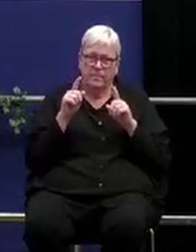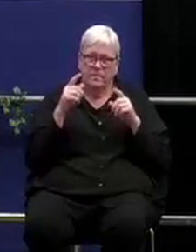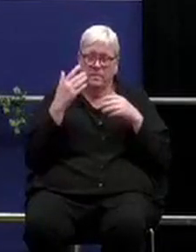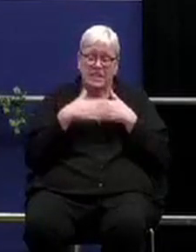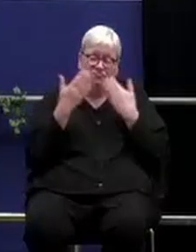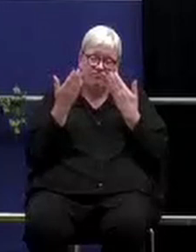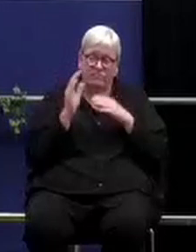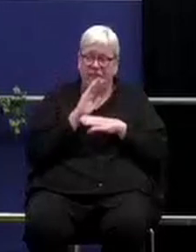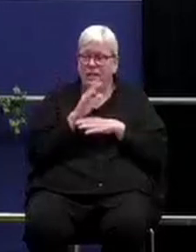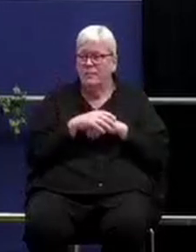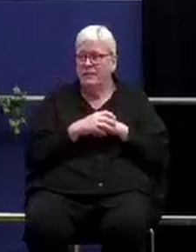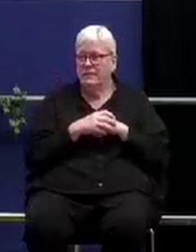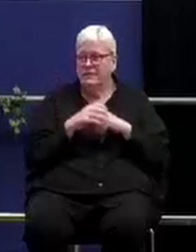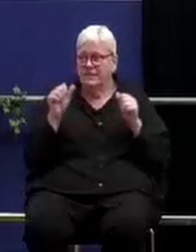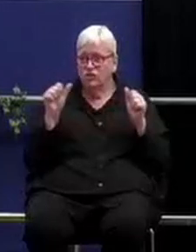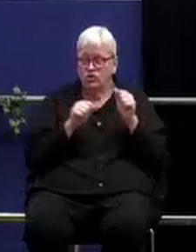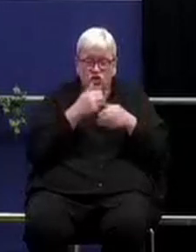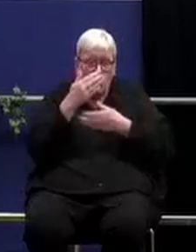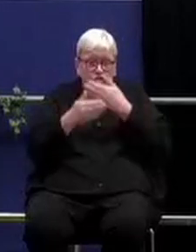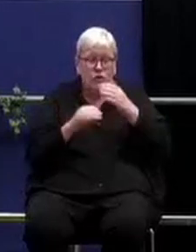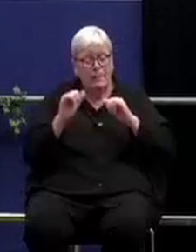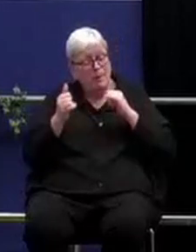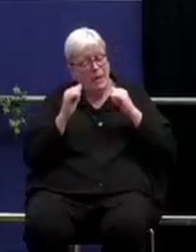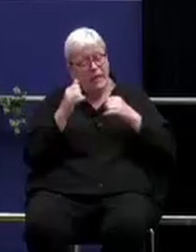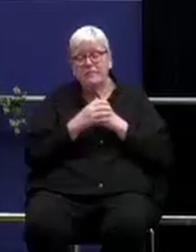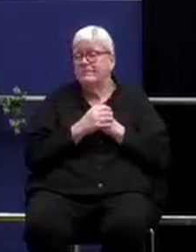in. Short story form, maybe, perhaps? Yeah, maybe.